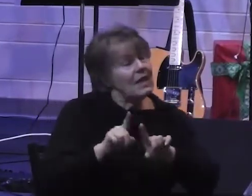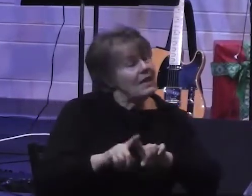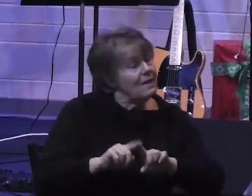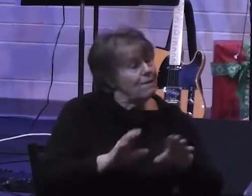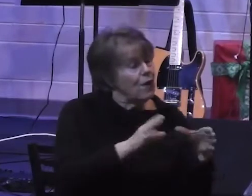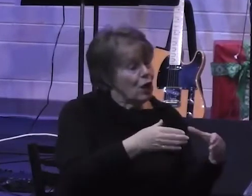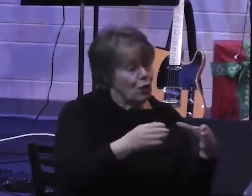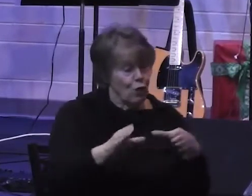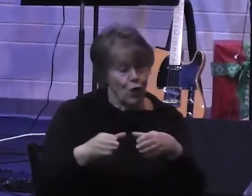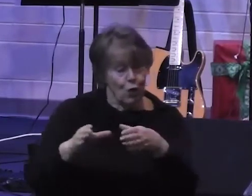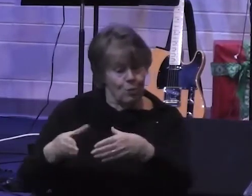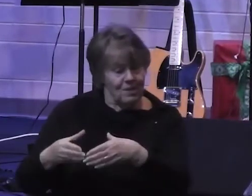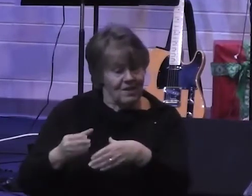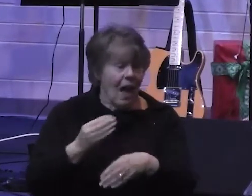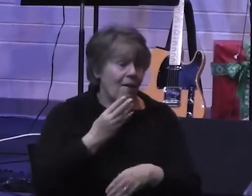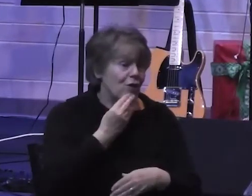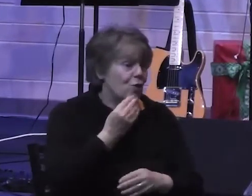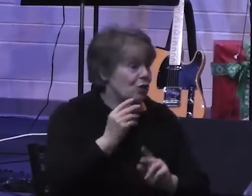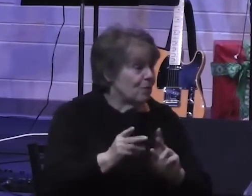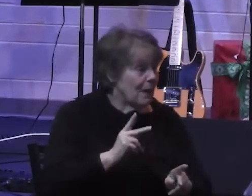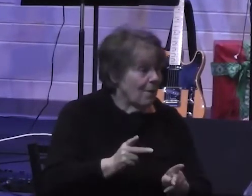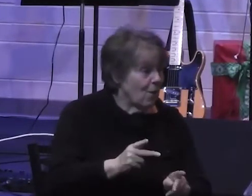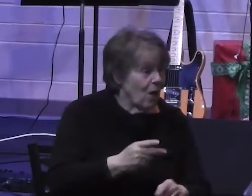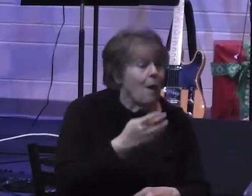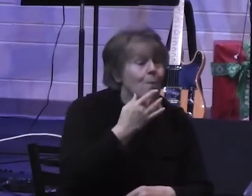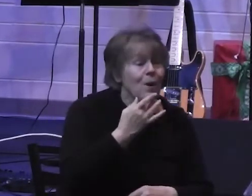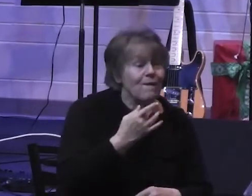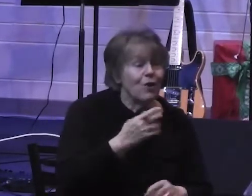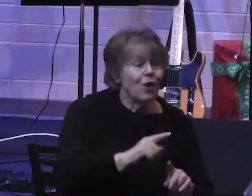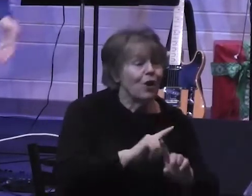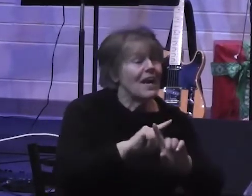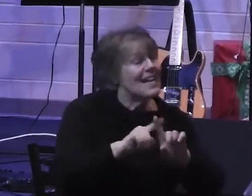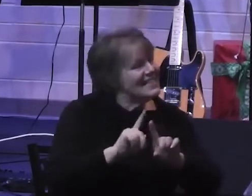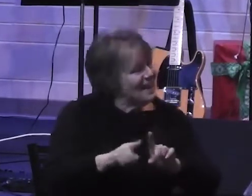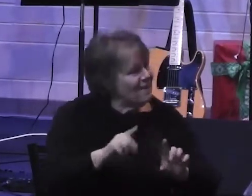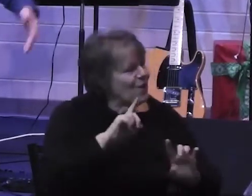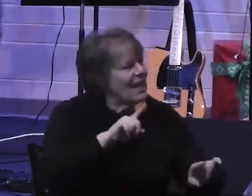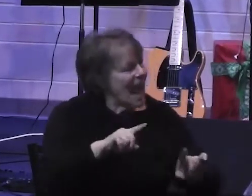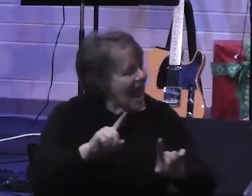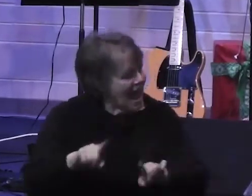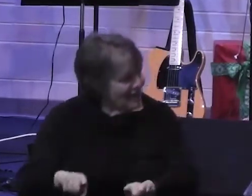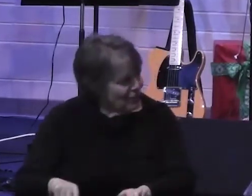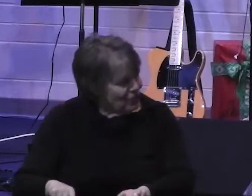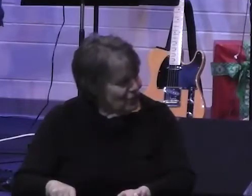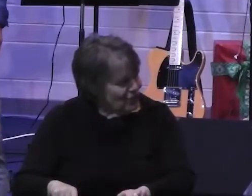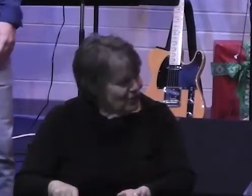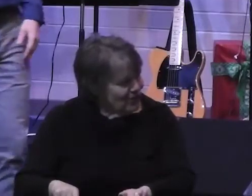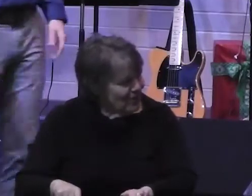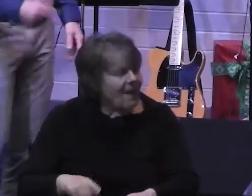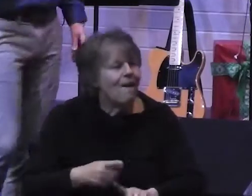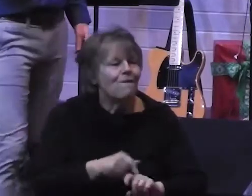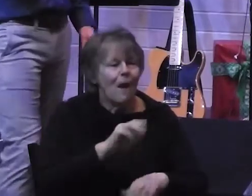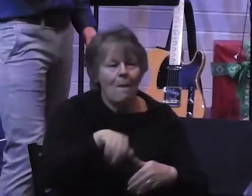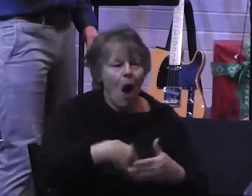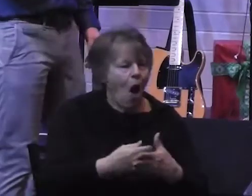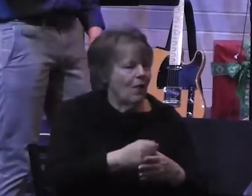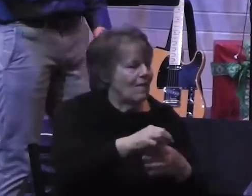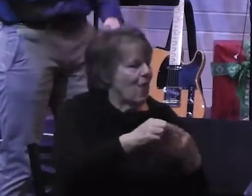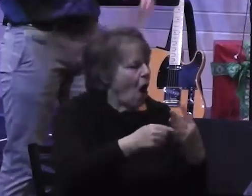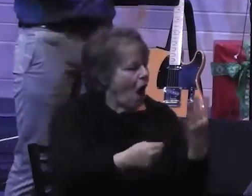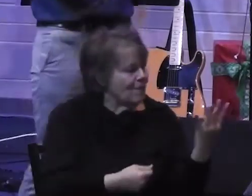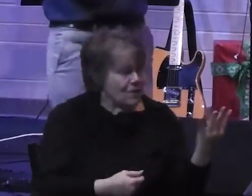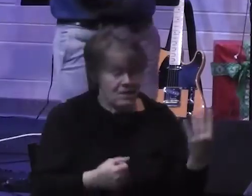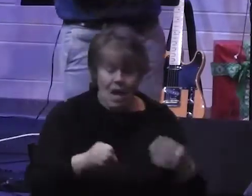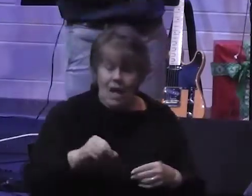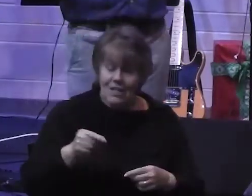Jewish people prefer different answers from among the different options. So what